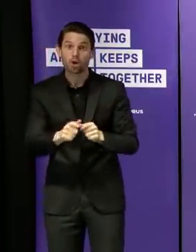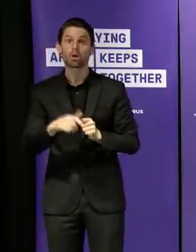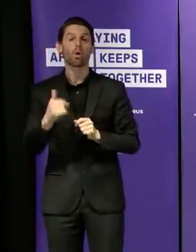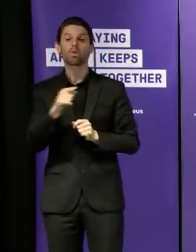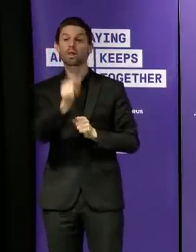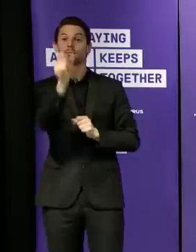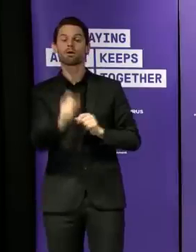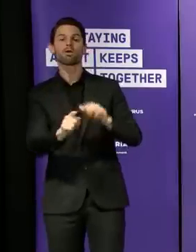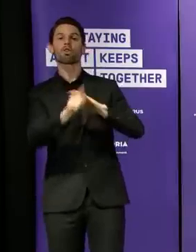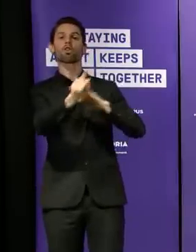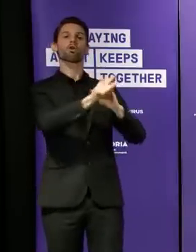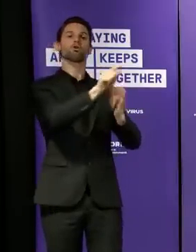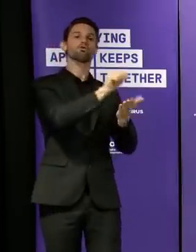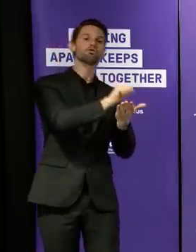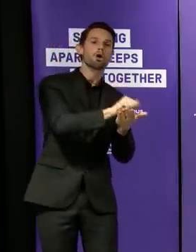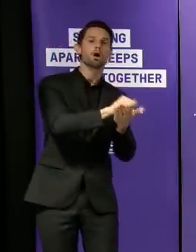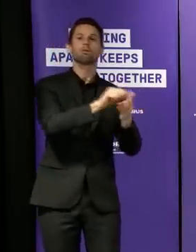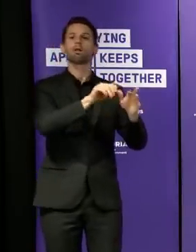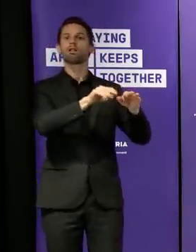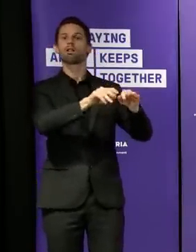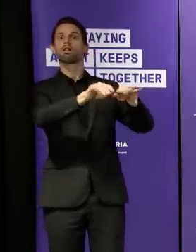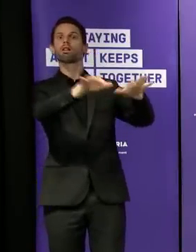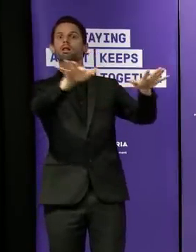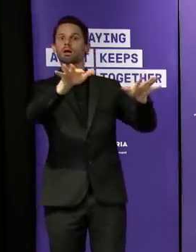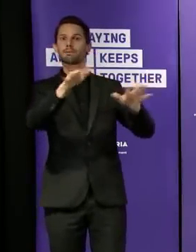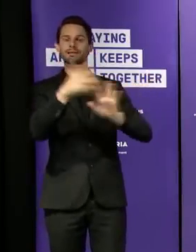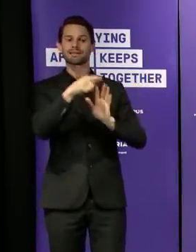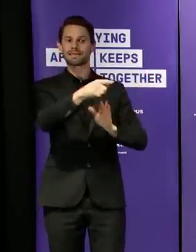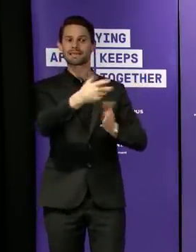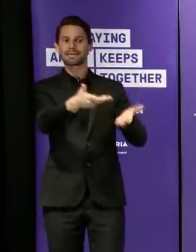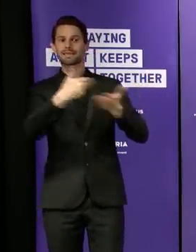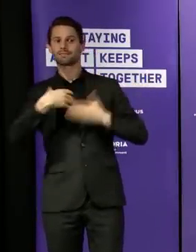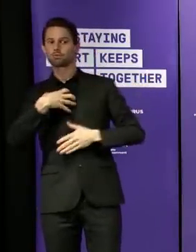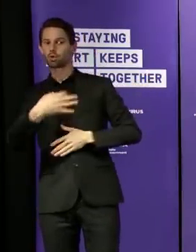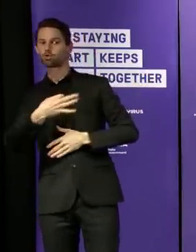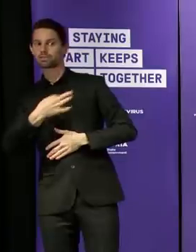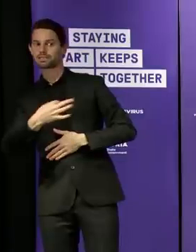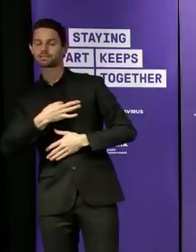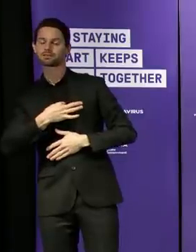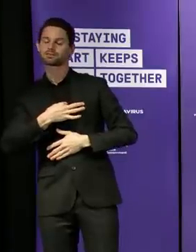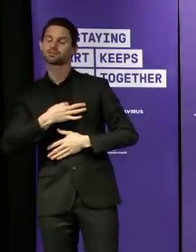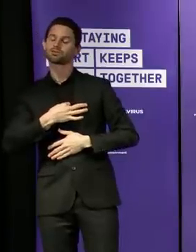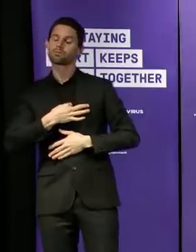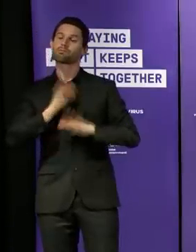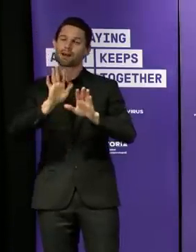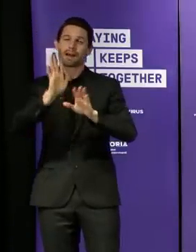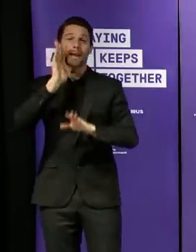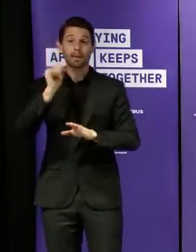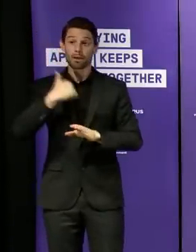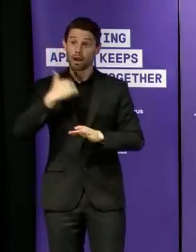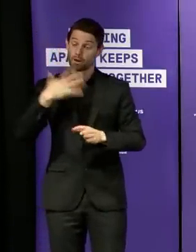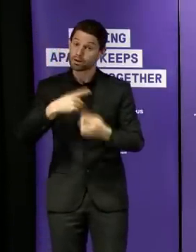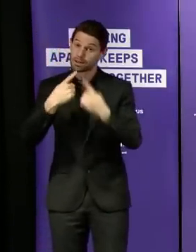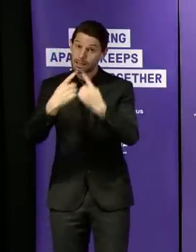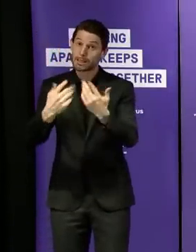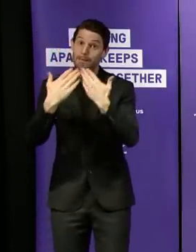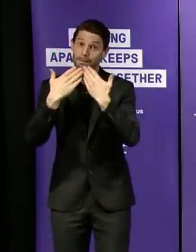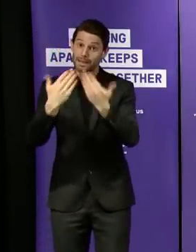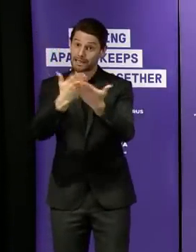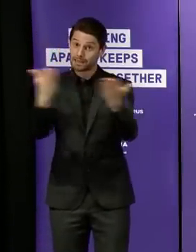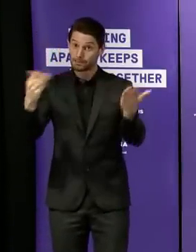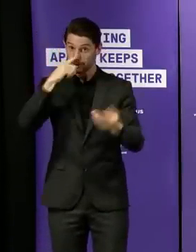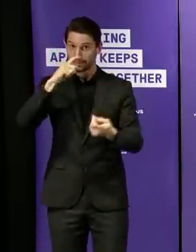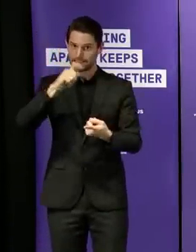fades away a little bit. But that's not an invitation to not follow the rules. It's not an invitation to to have more mystery cases. We want less across the